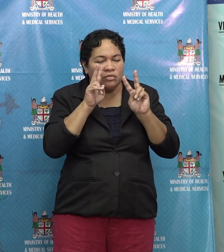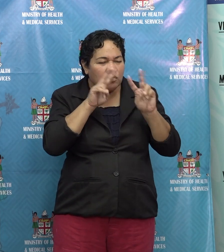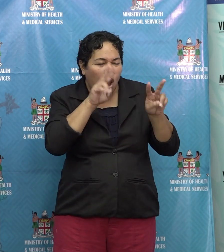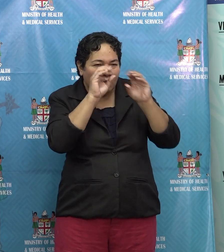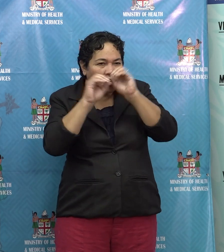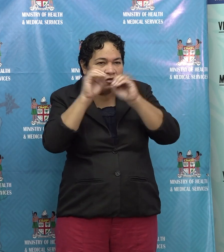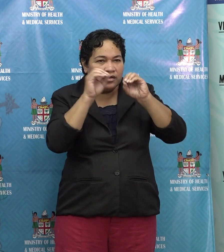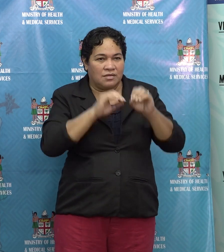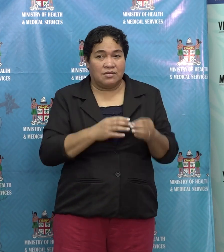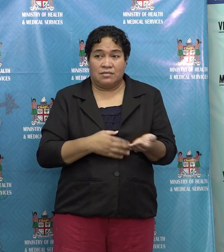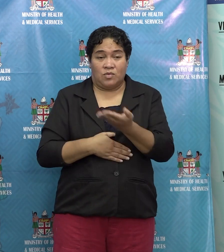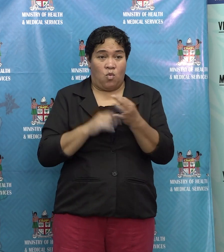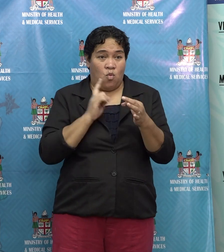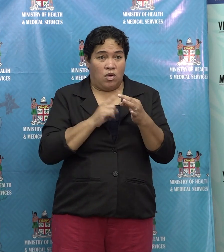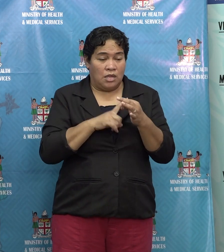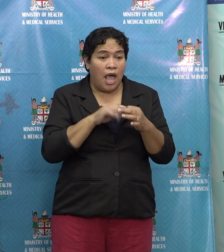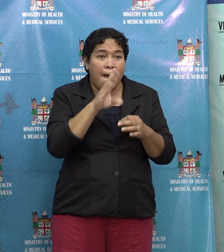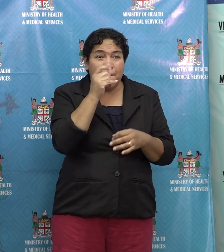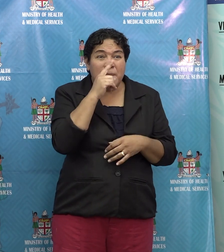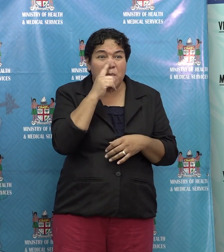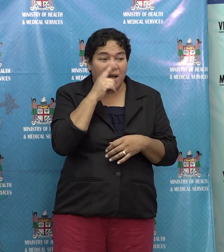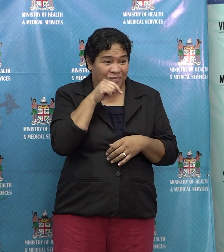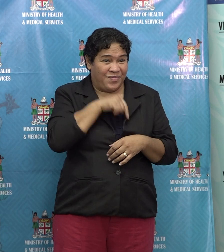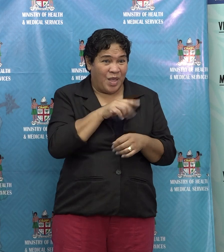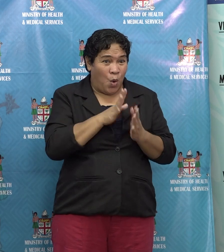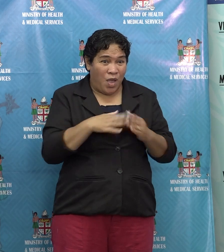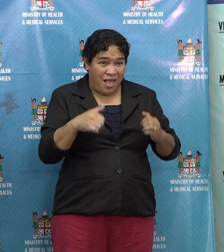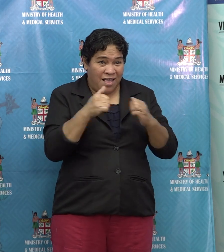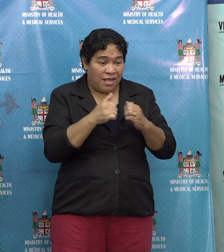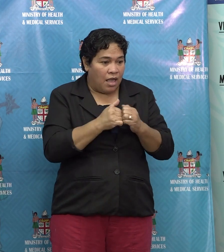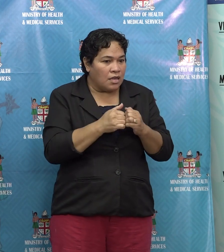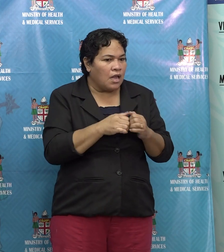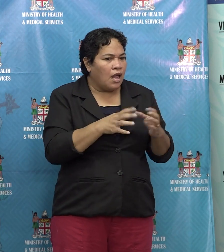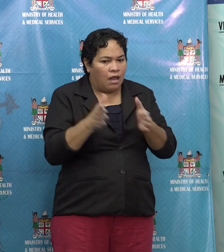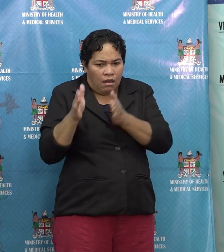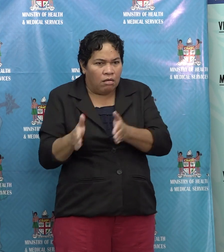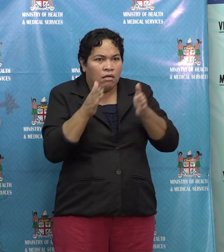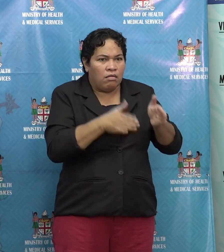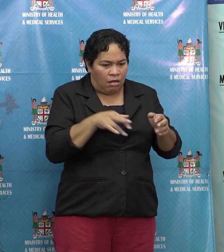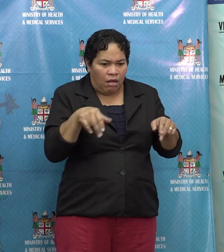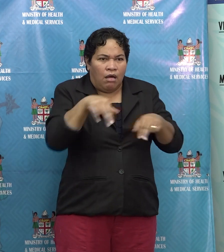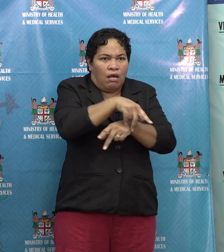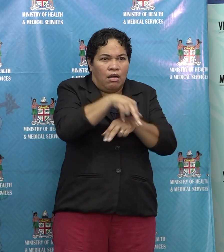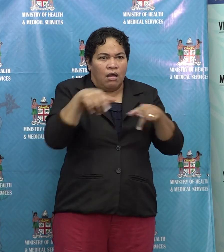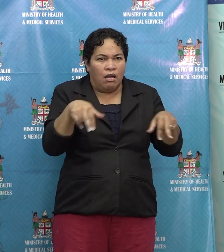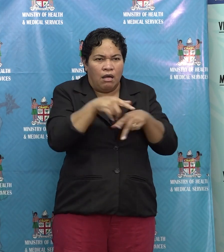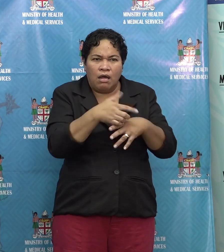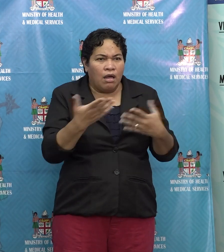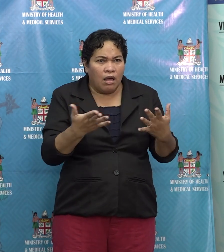containment zones to non-containment zones over the weekend. How many of these people have actually called or contacted the ministry, and what is being done to locate these